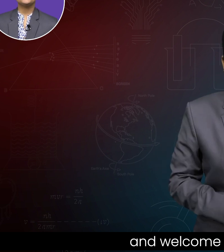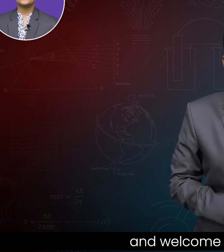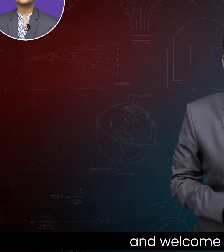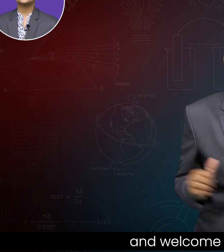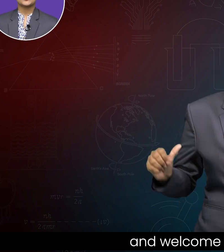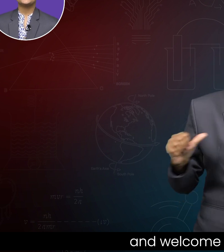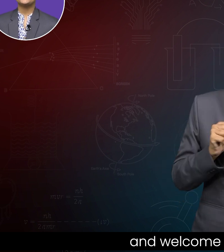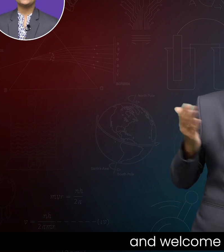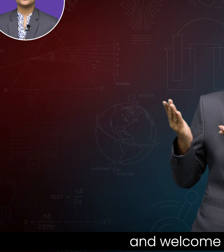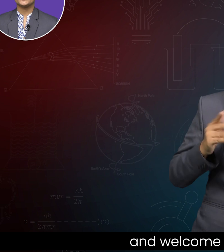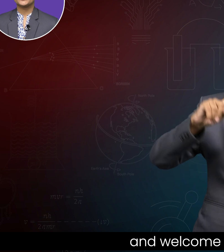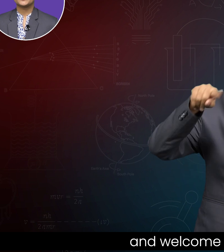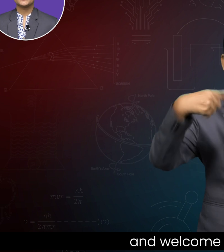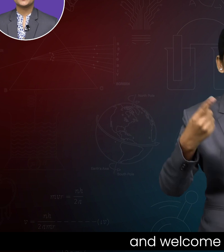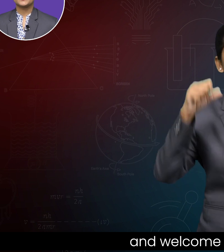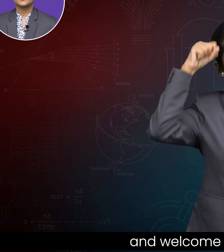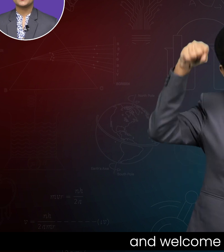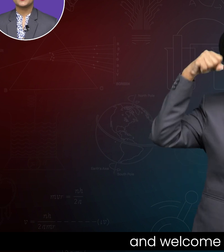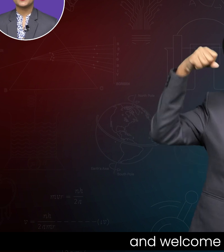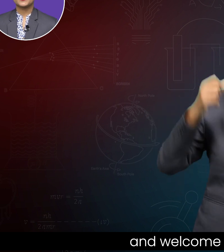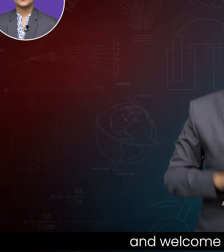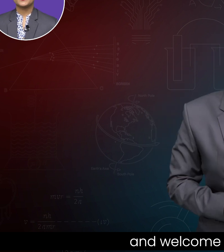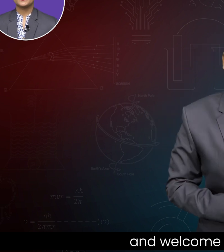and welcome back to another video.